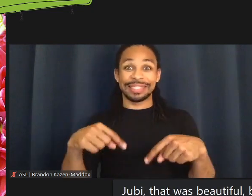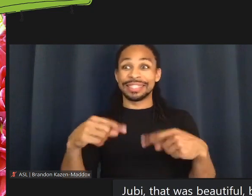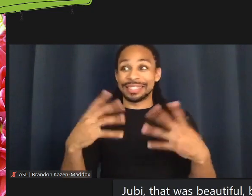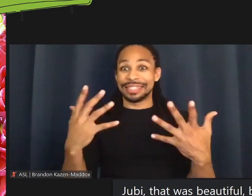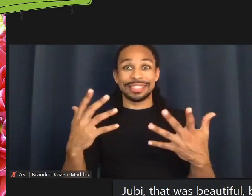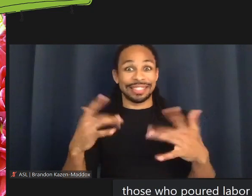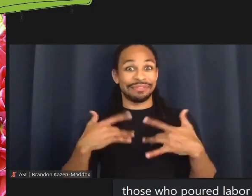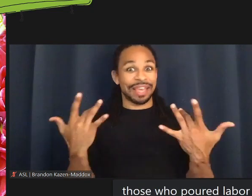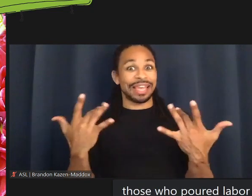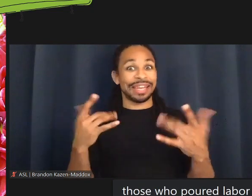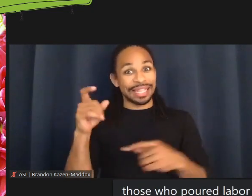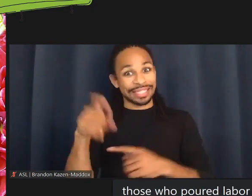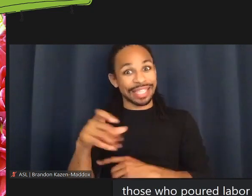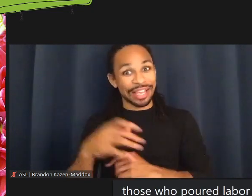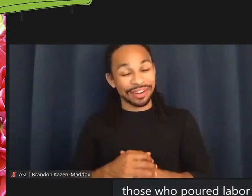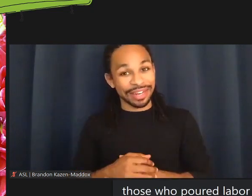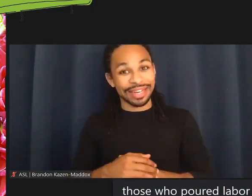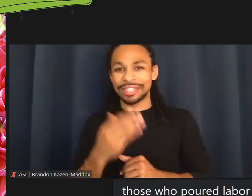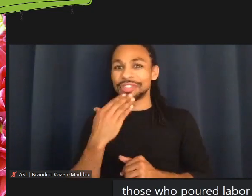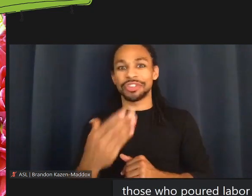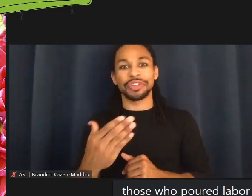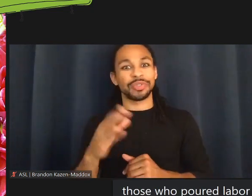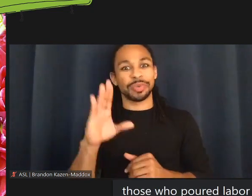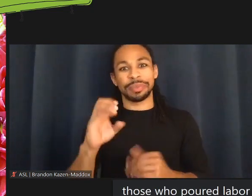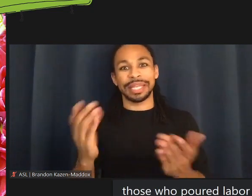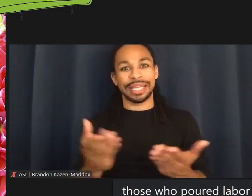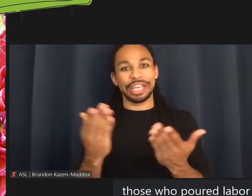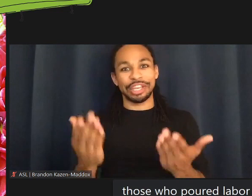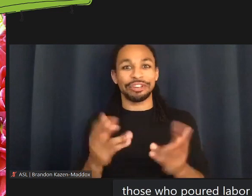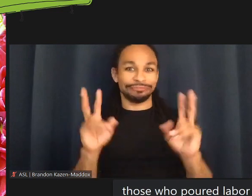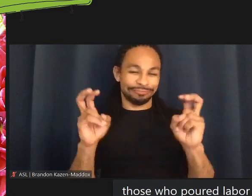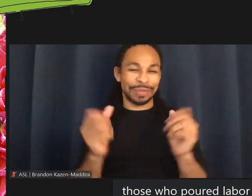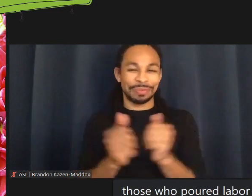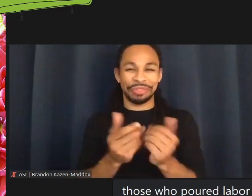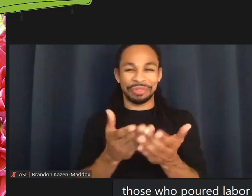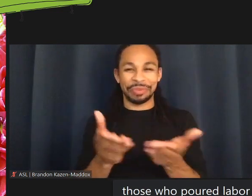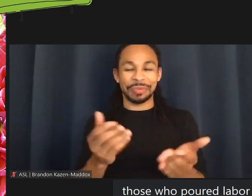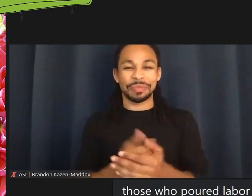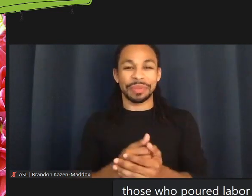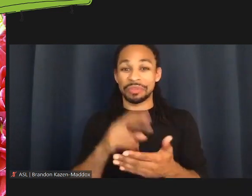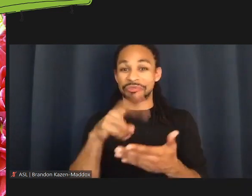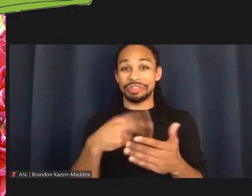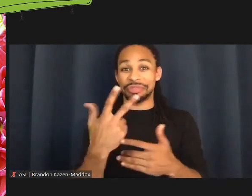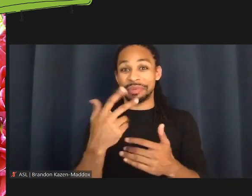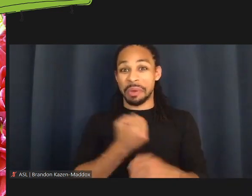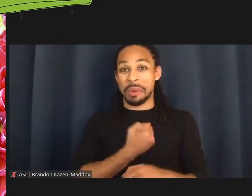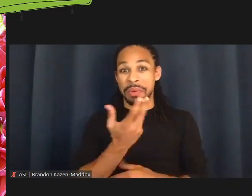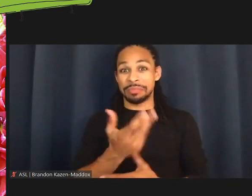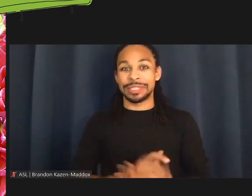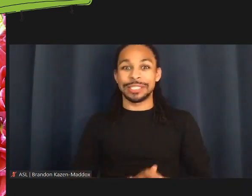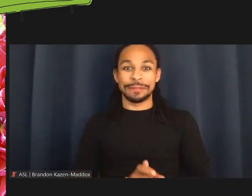necessary. And it's good to be here with all of you. I'm going to read 3 poems,